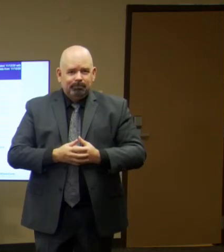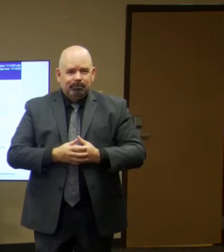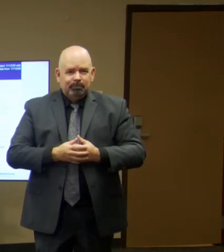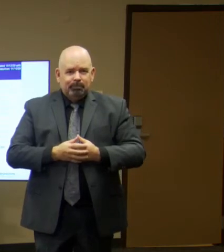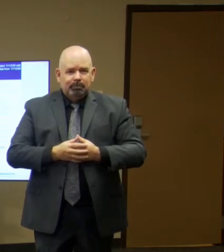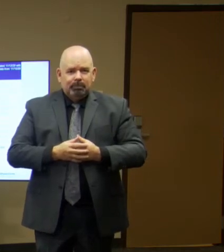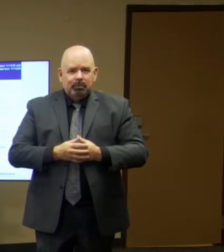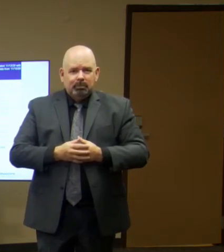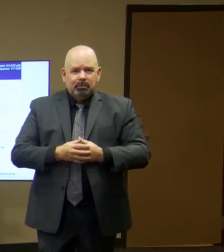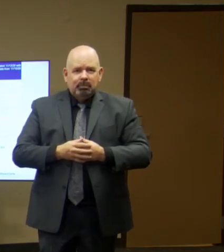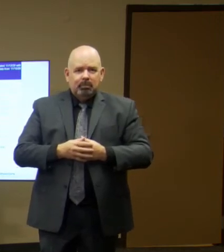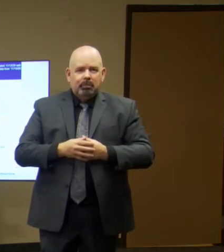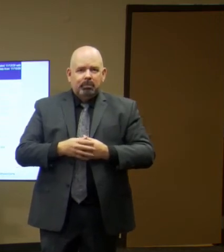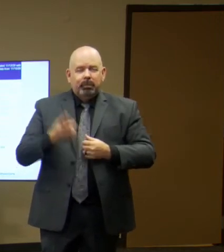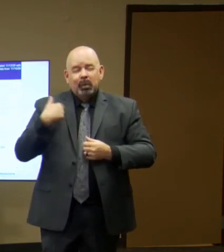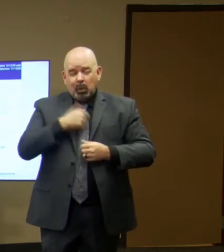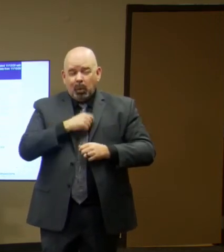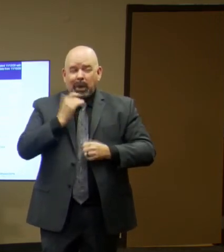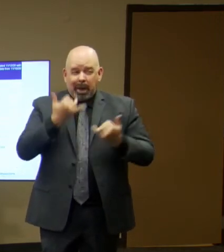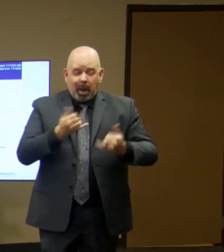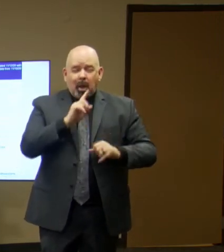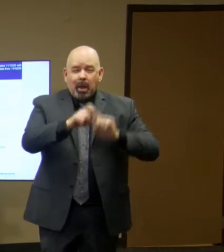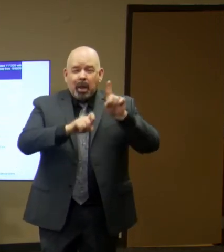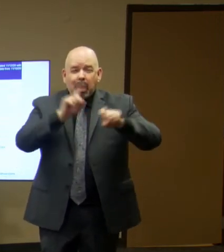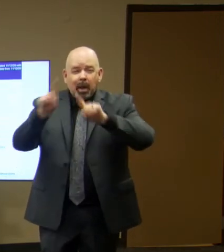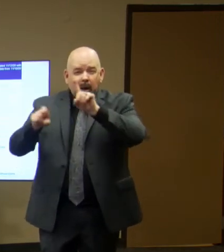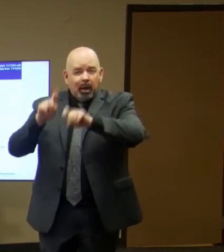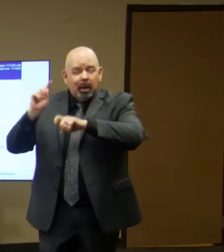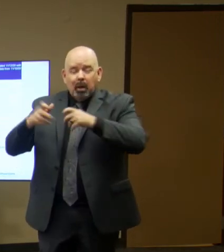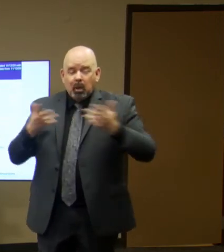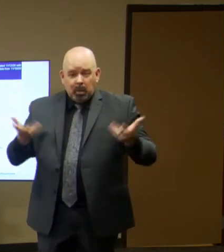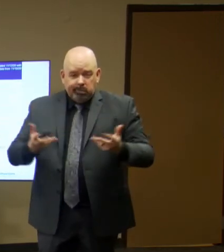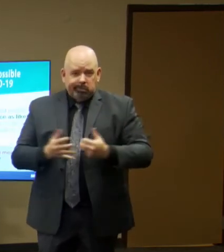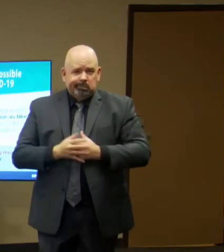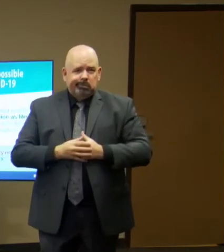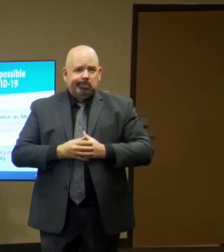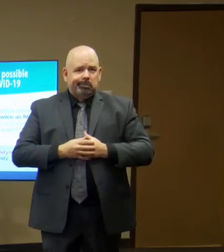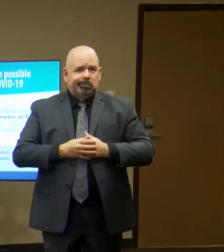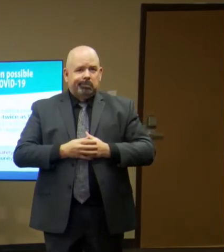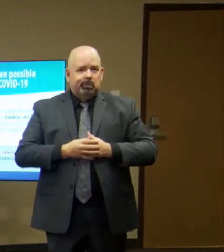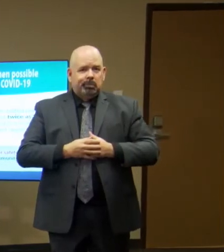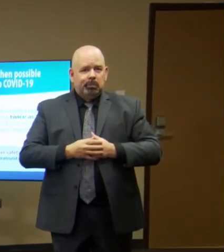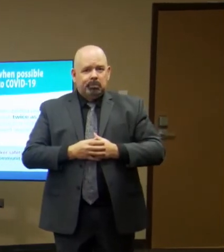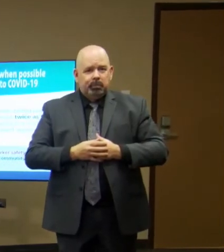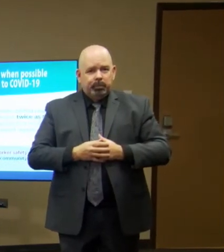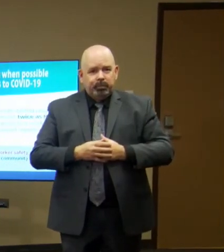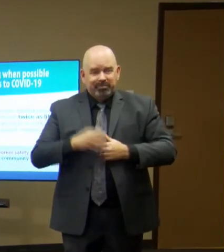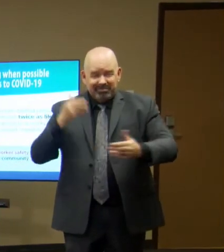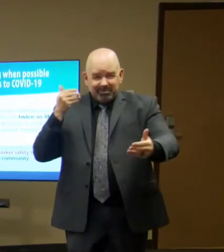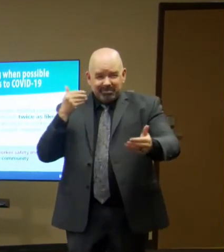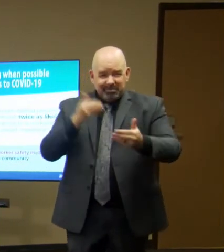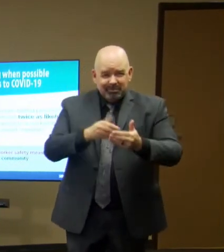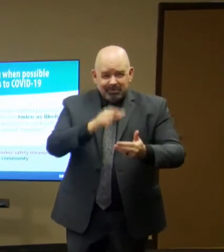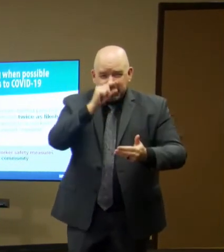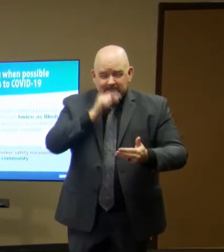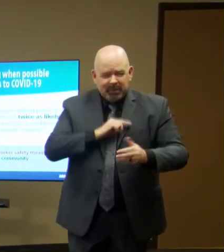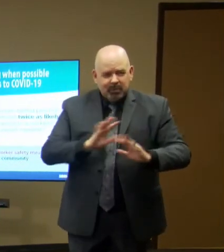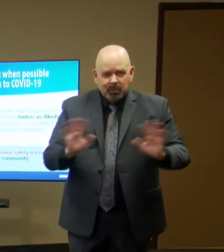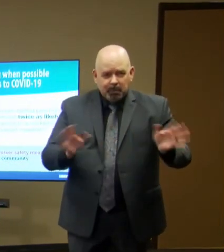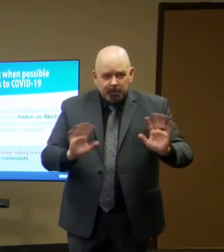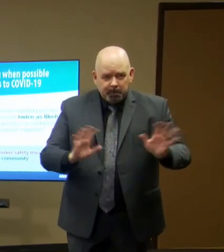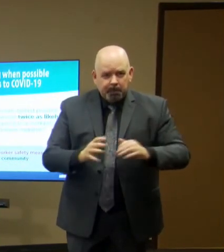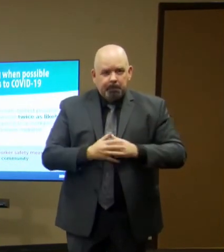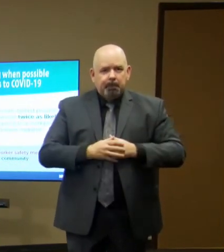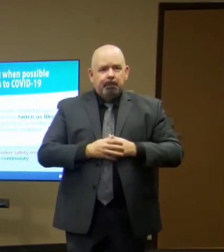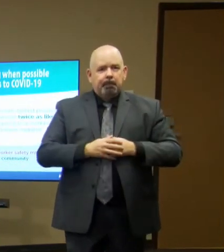is not waiting until Thanksgiving to do this, but go ahead and switch slides. We want people to the fullest extent